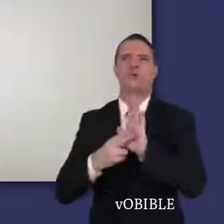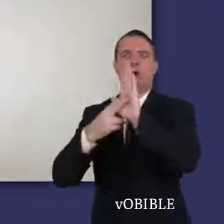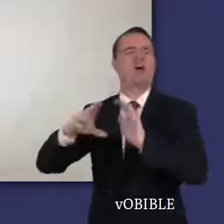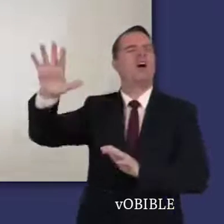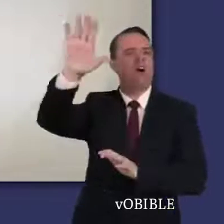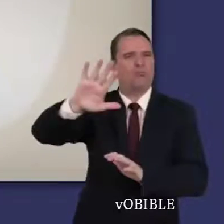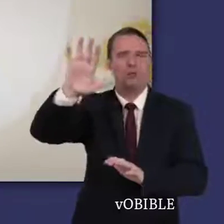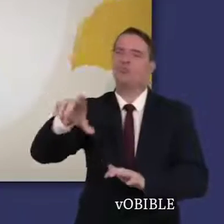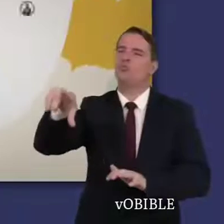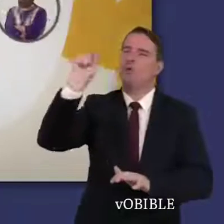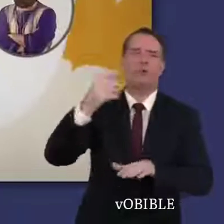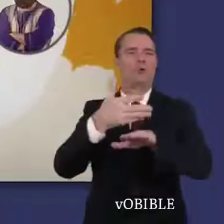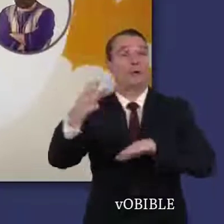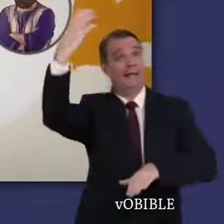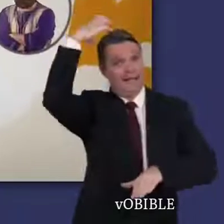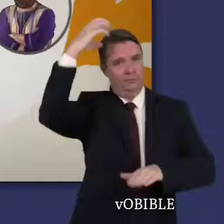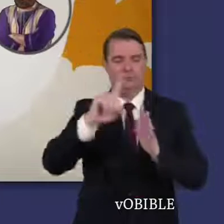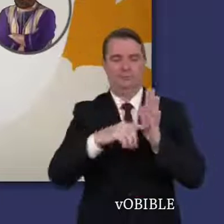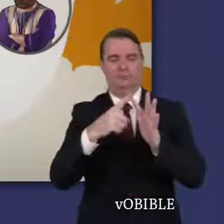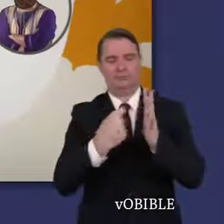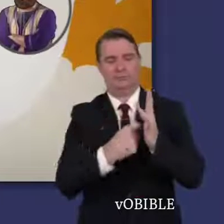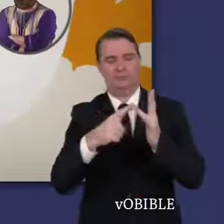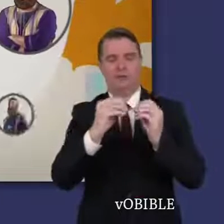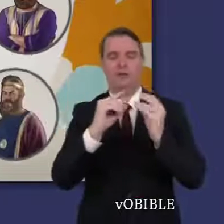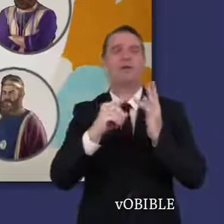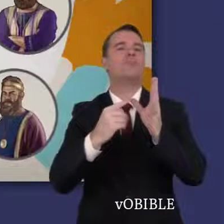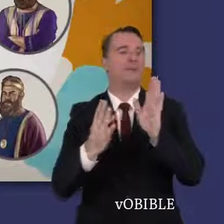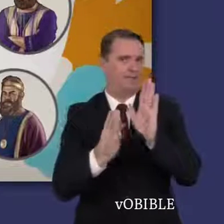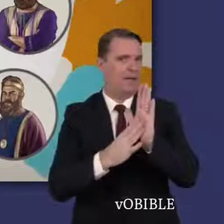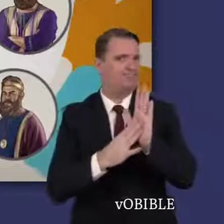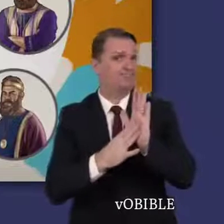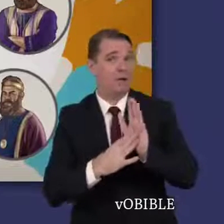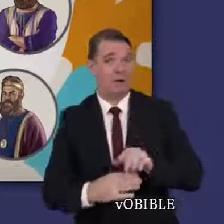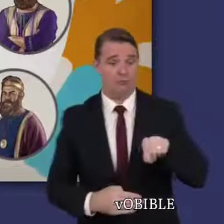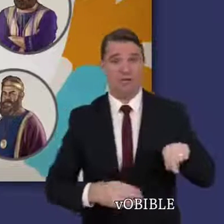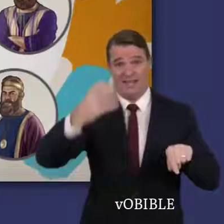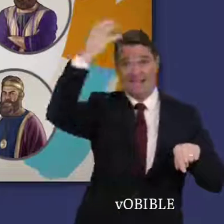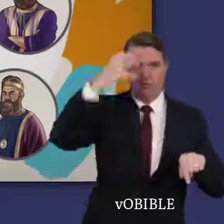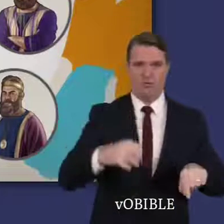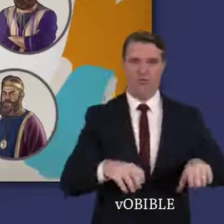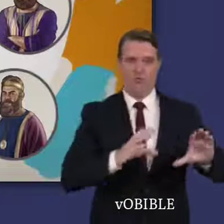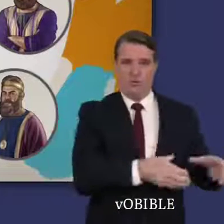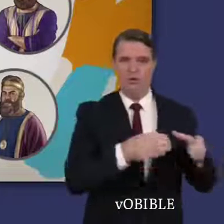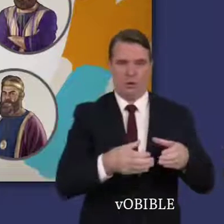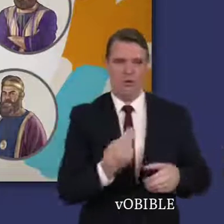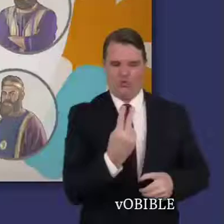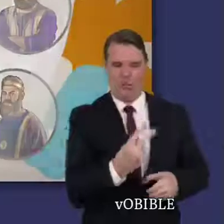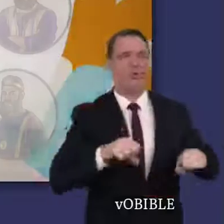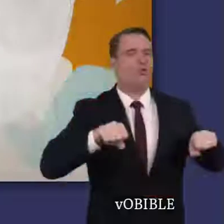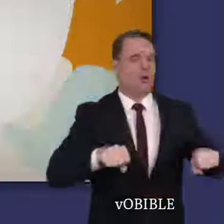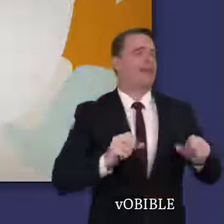10 tribes revolt and make Jeroboam their king. Rehoboam is left with the tribes of Judah and